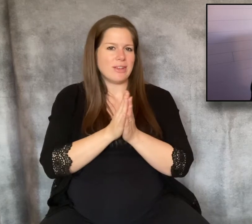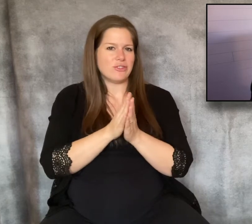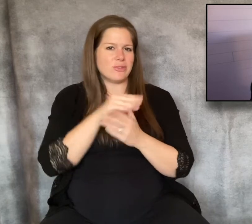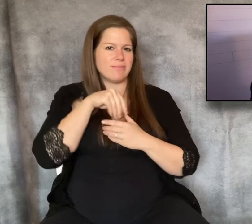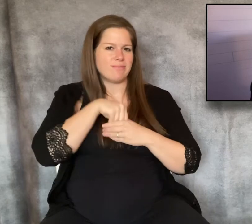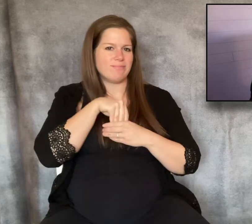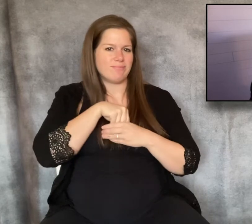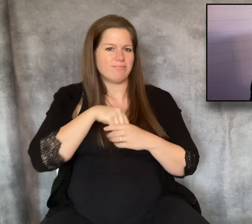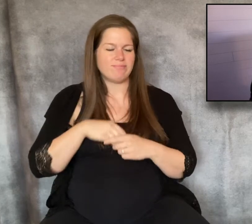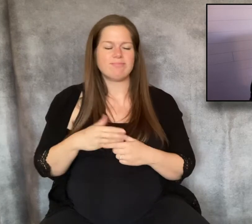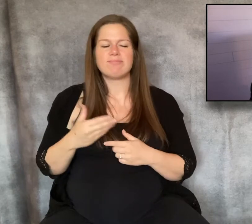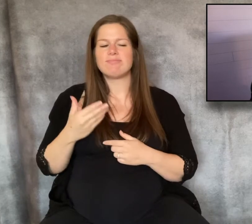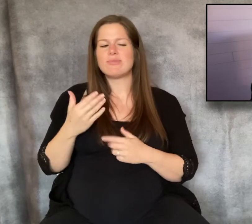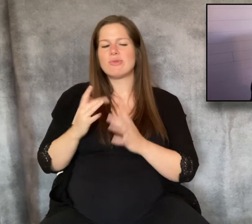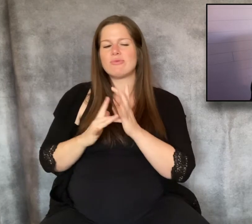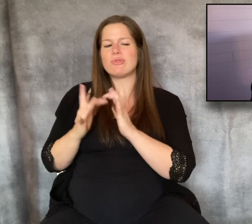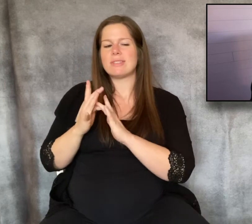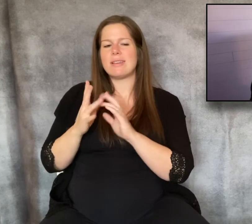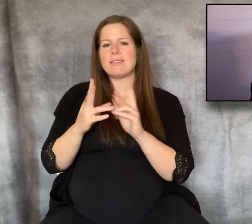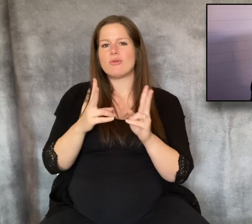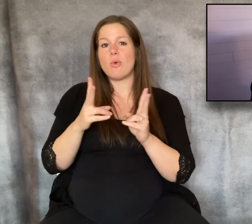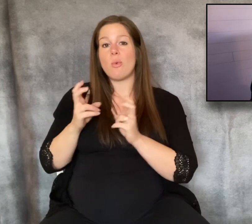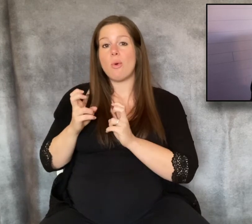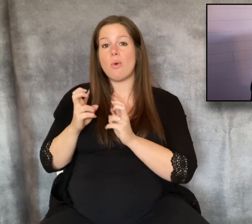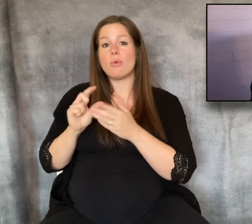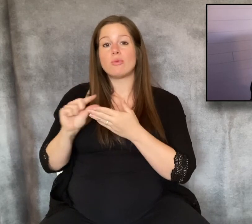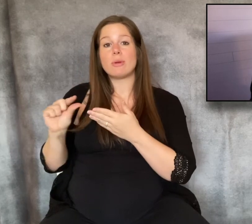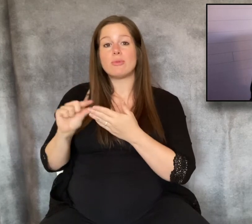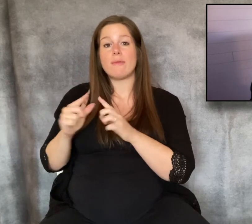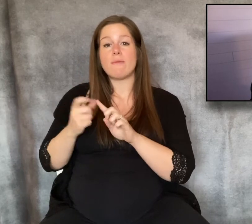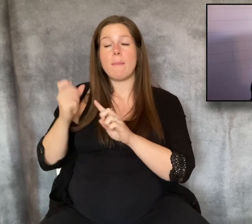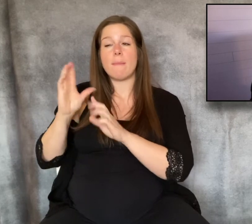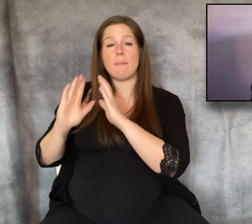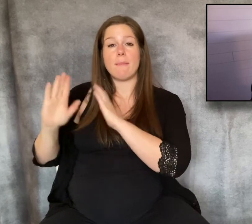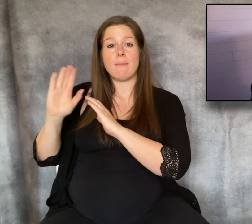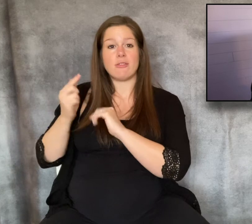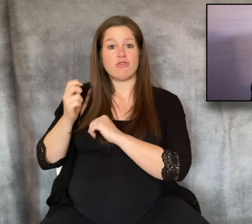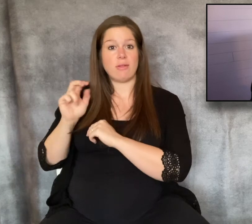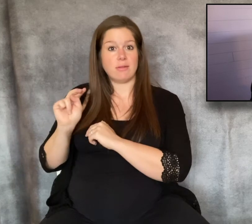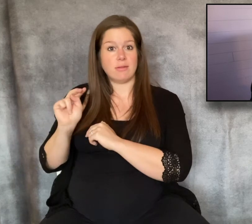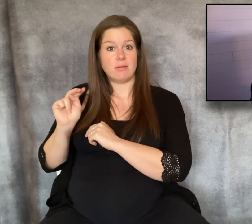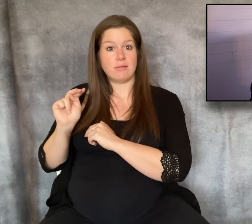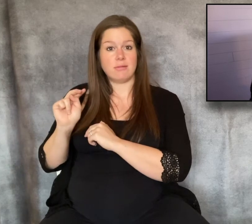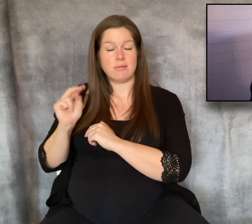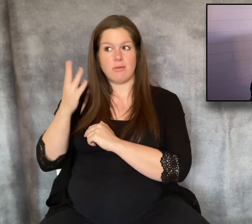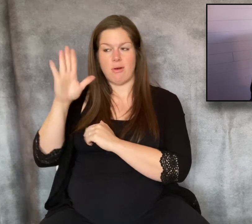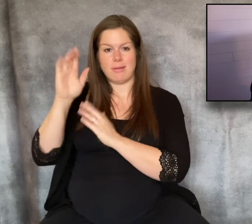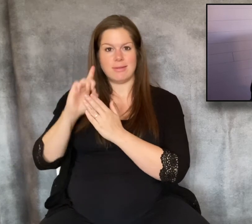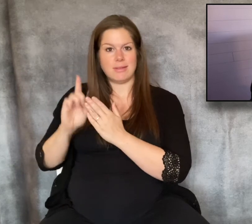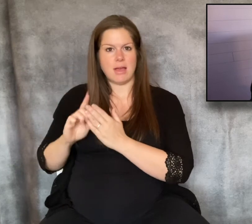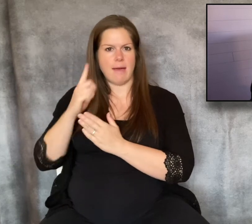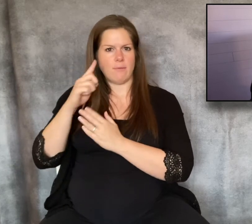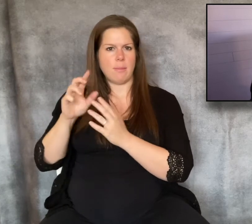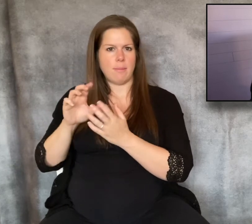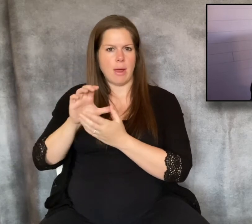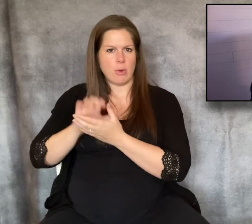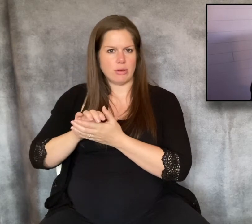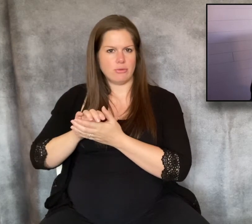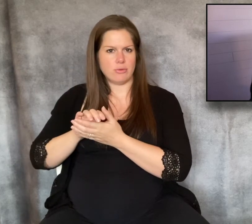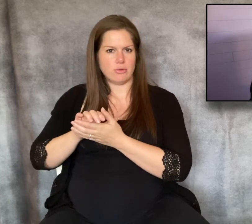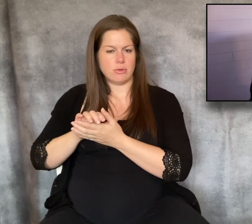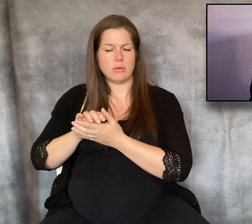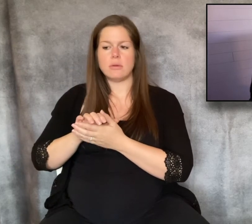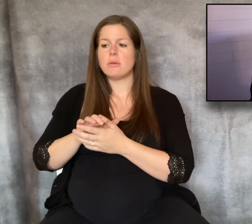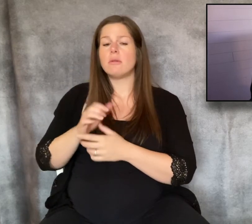of creation. It says, no, from the beginning, this was the intent of marriage. And just because Moses made an